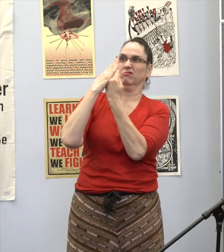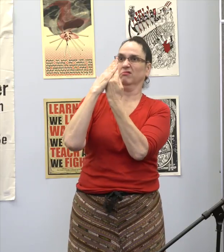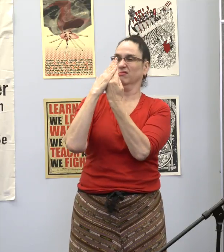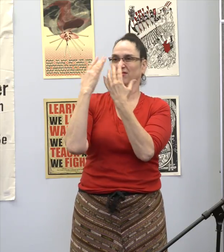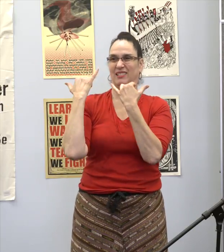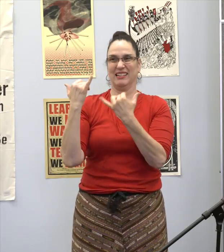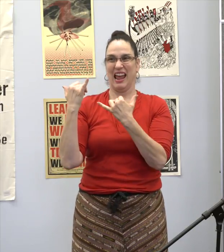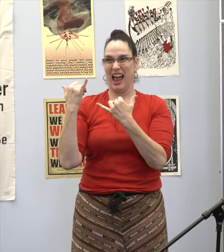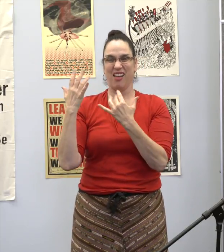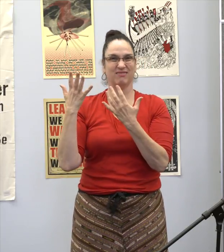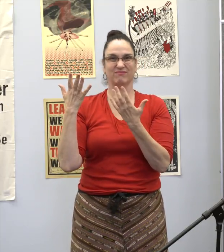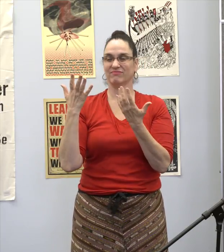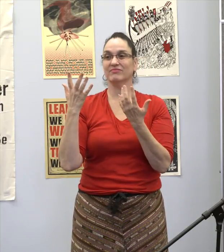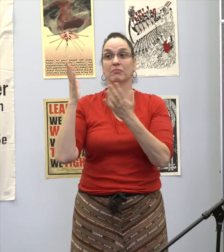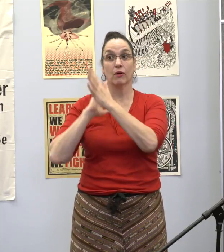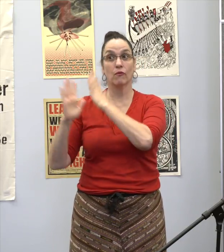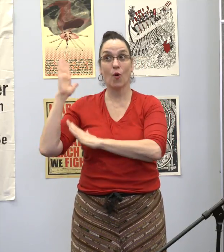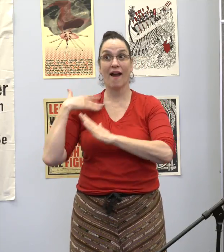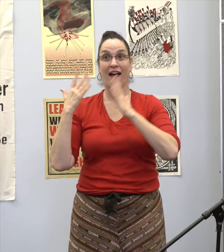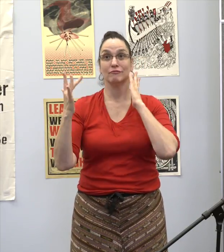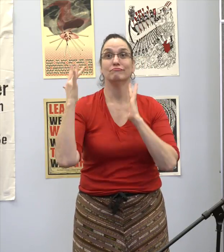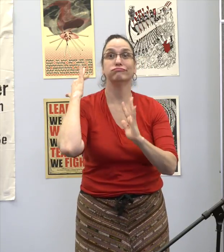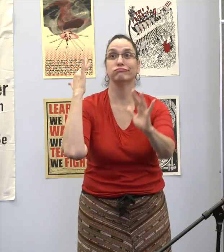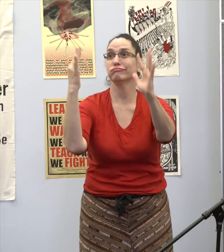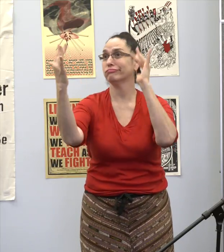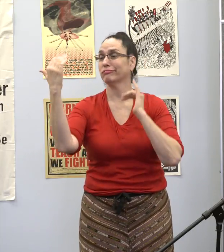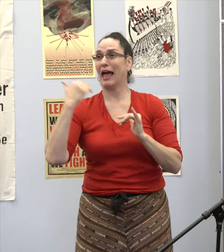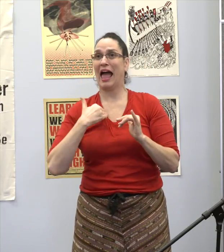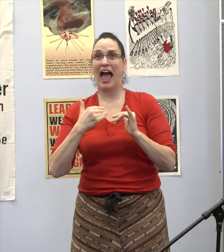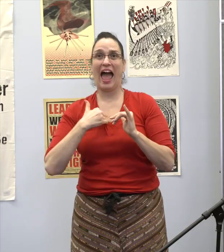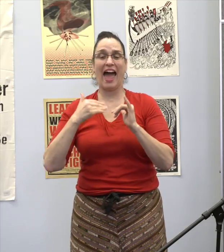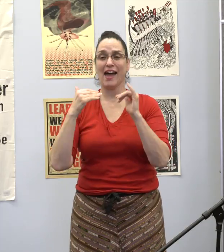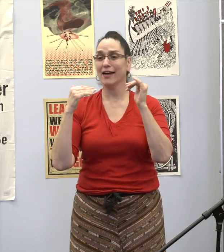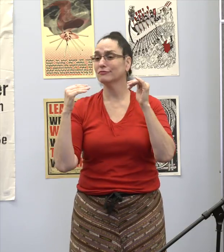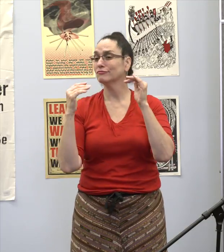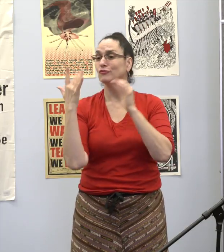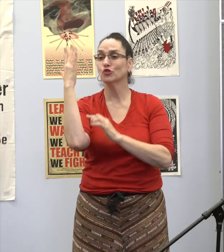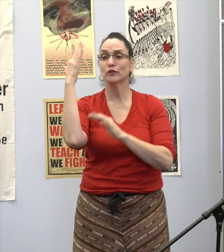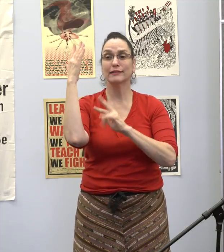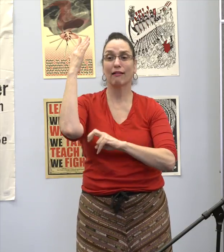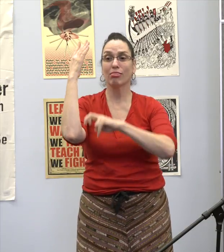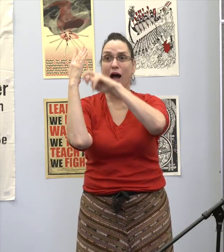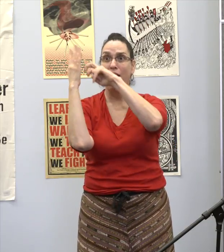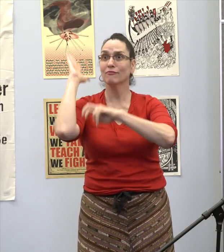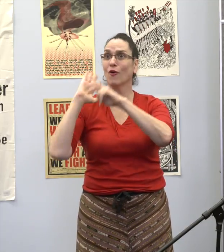filled with orchards and trees to climb and waters to swim in, it too has disappeared from